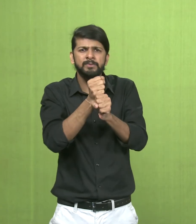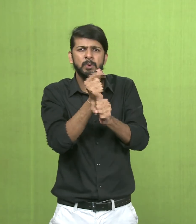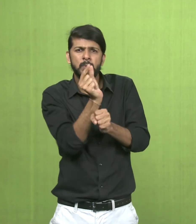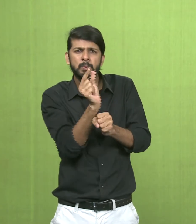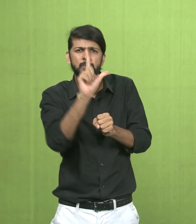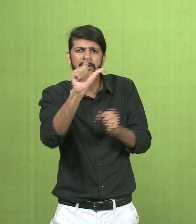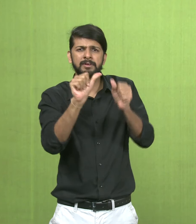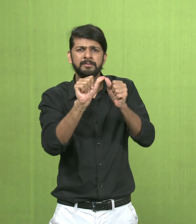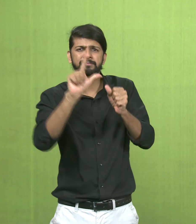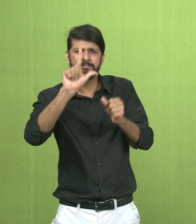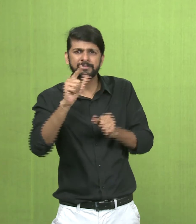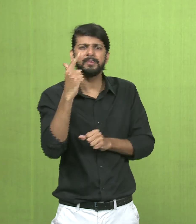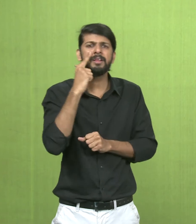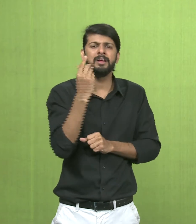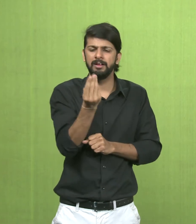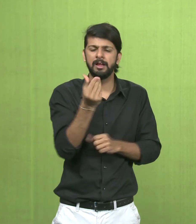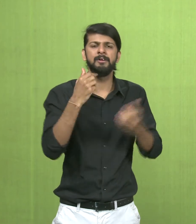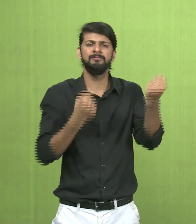Along with these items, you also have gulal,